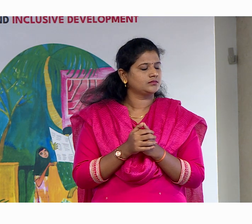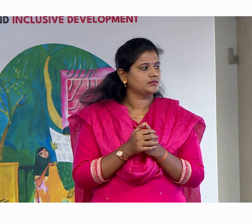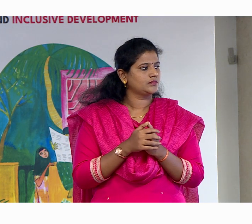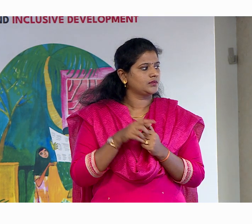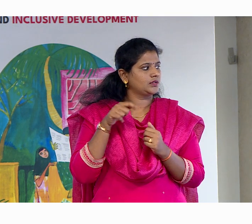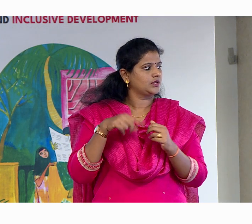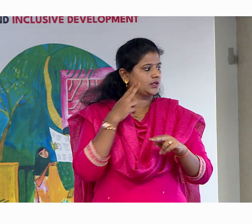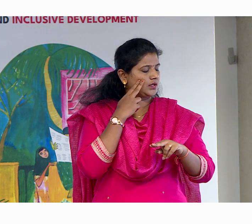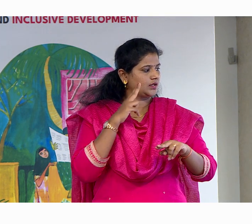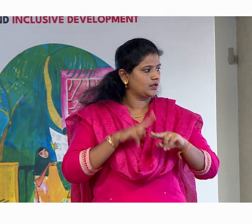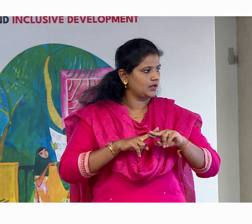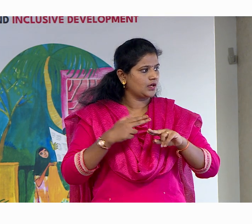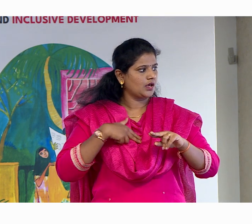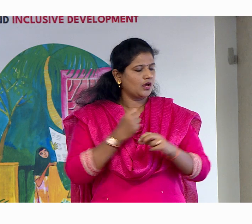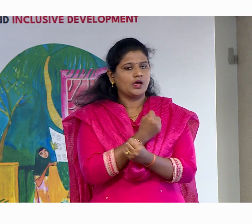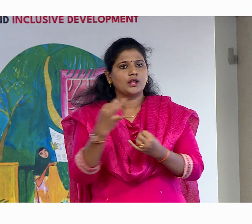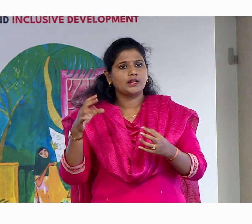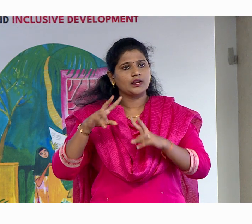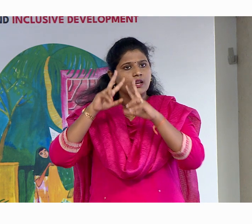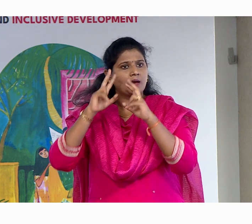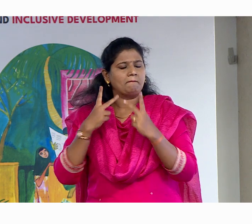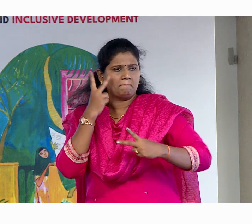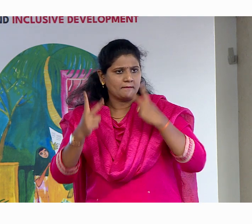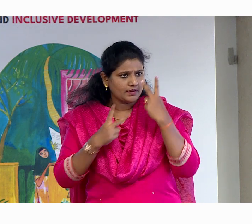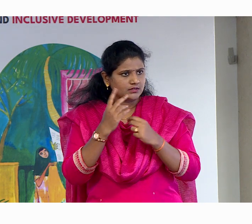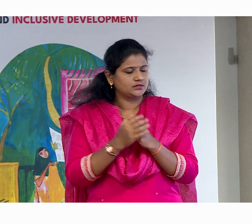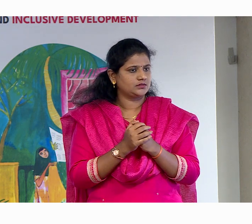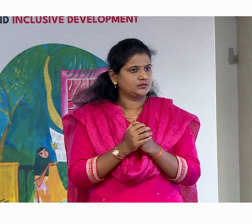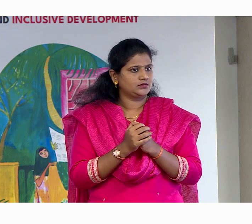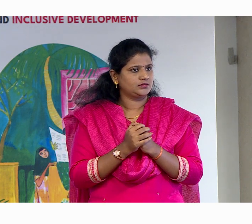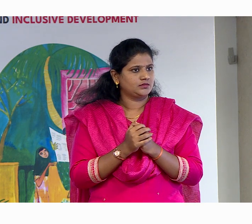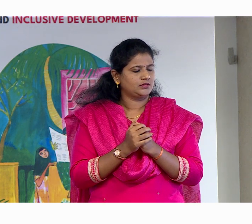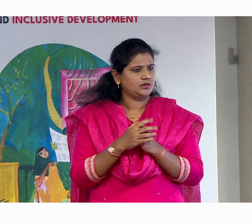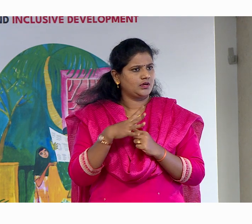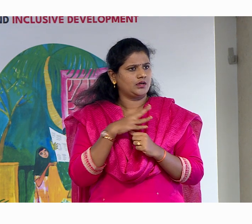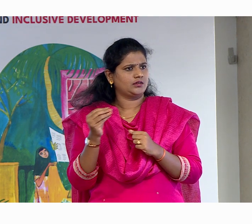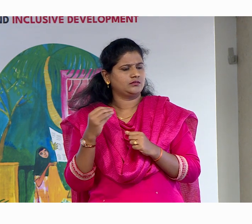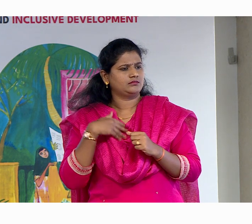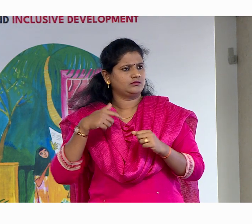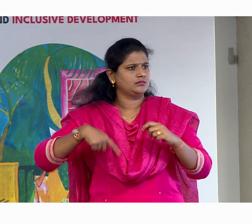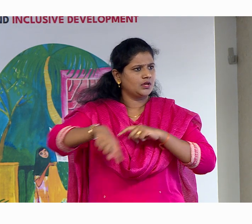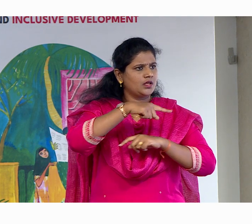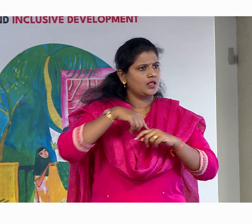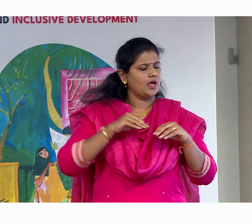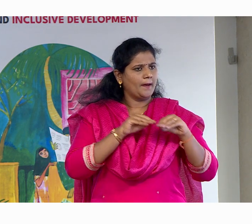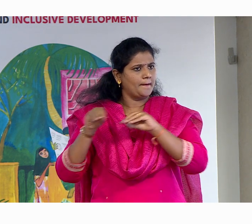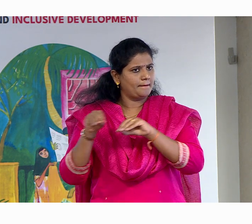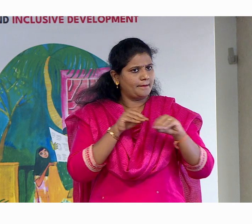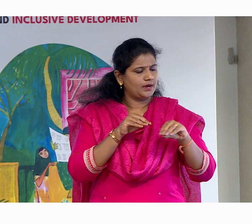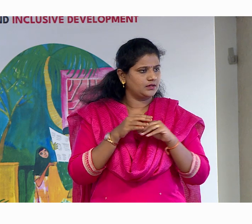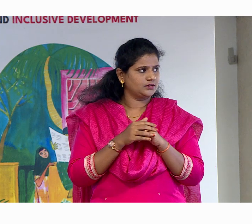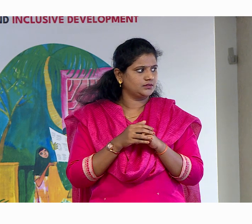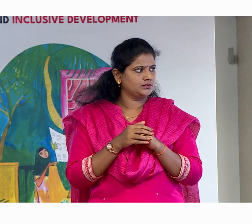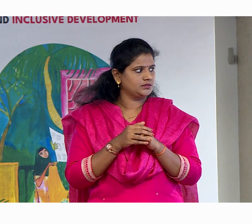been helping people to implement research for a number of years now. Well, decades, in fact. And we thought it'd be nice to pass on some of the principles that we found